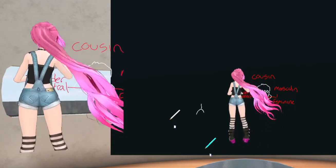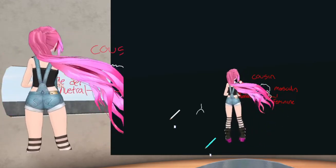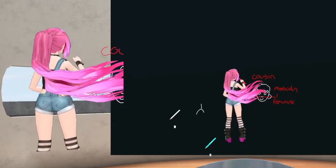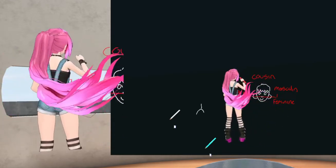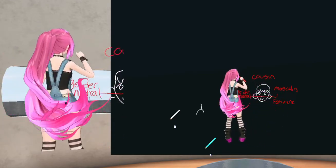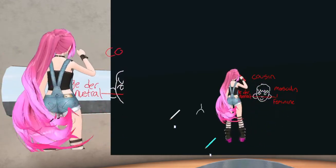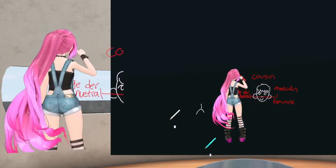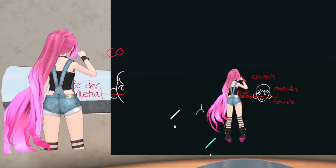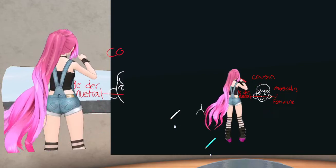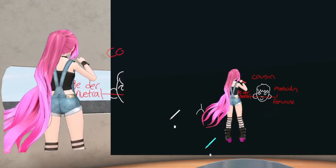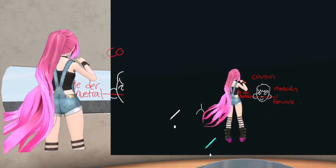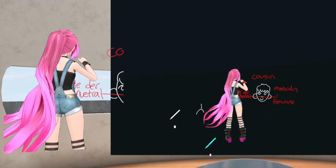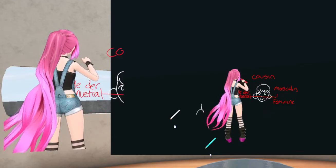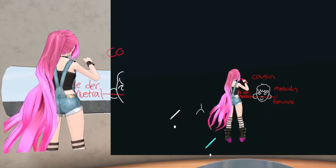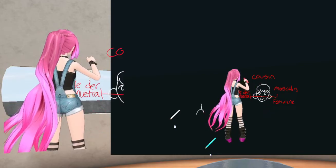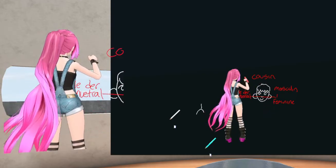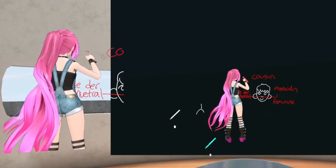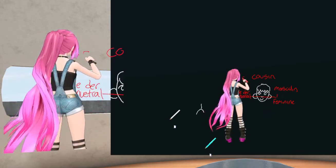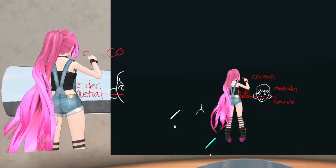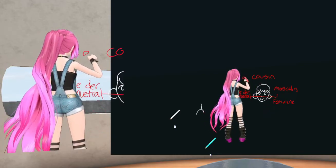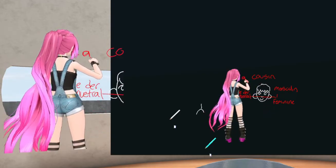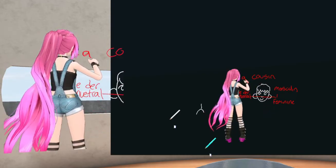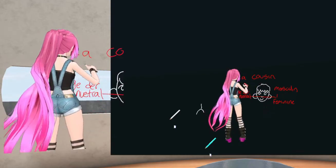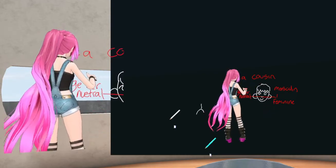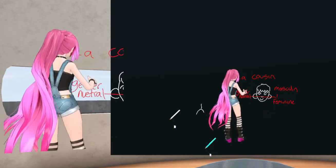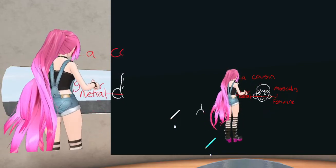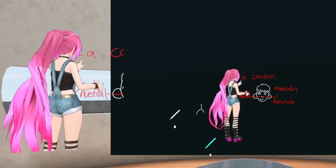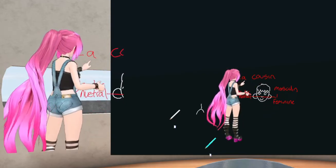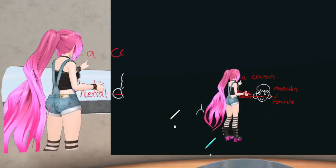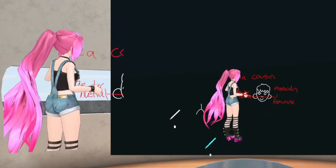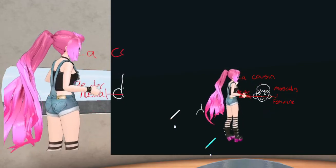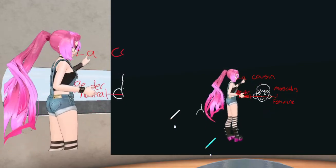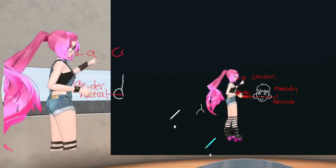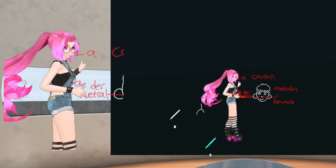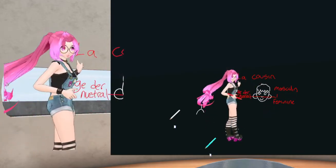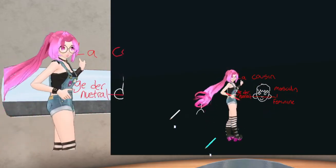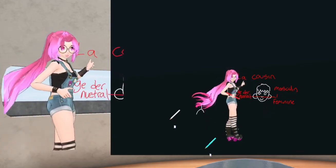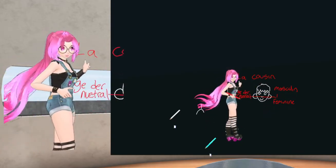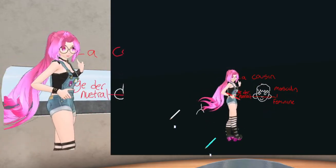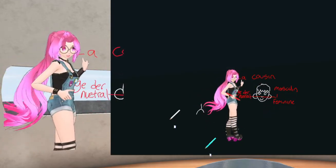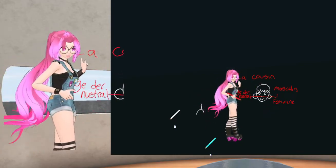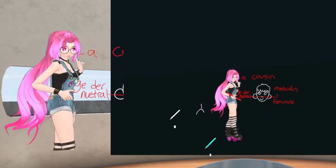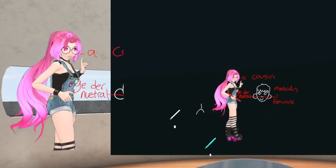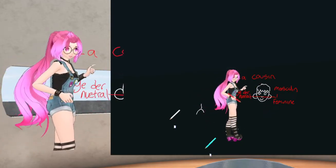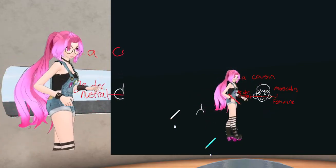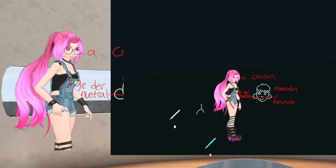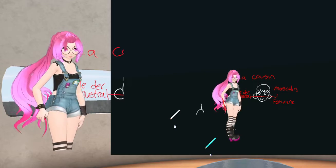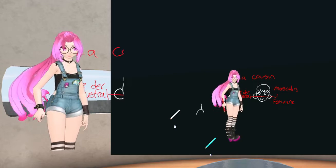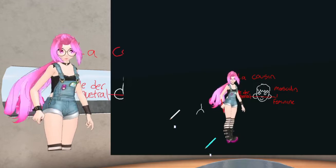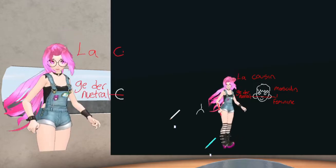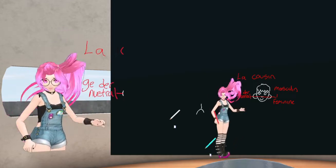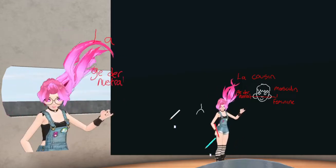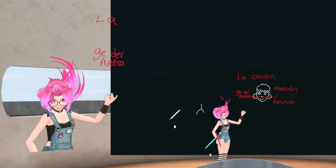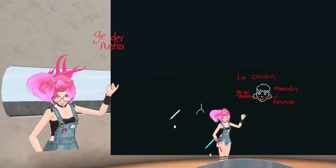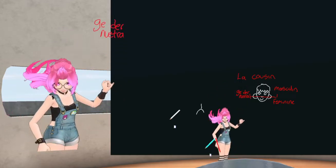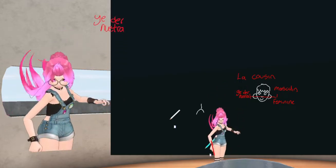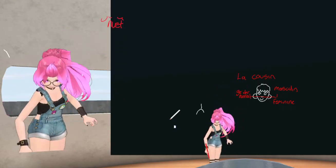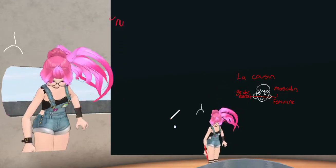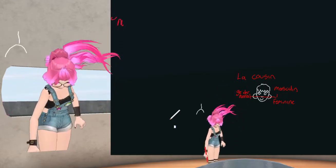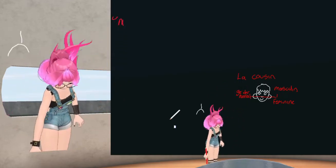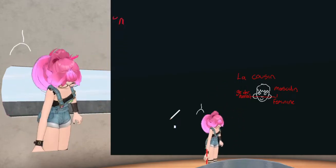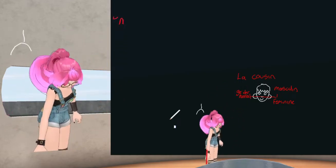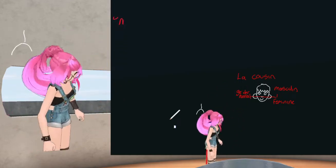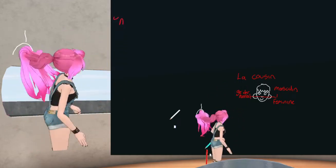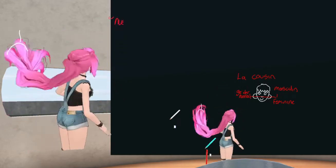example, in French, you'd say la. This is a feminine conjugation. Yeah. A little bit of French lesson